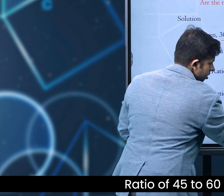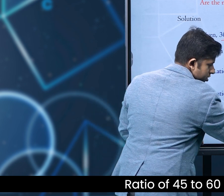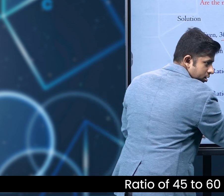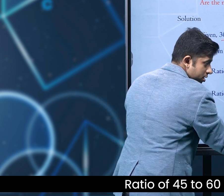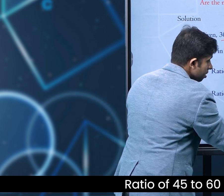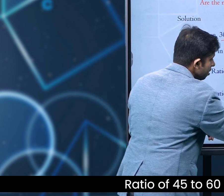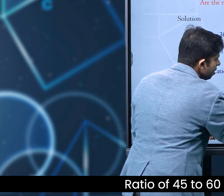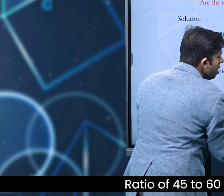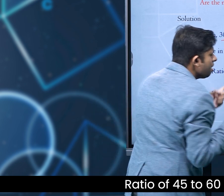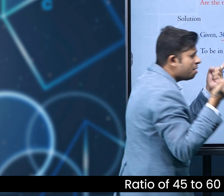45 by 60